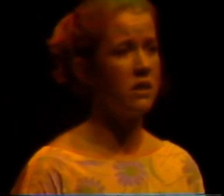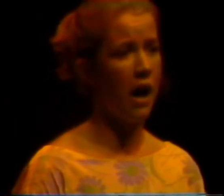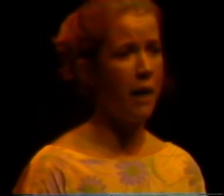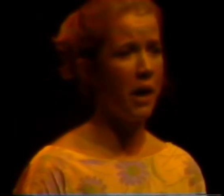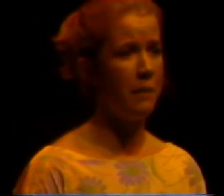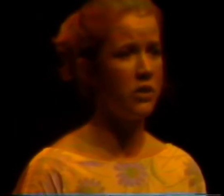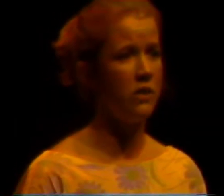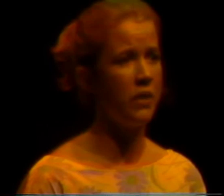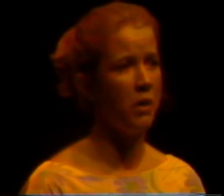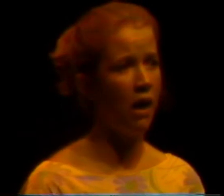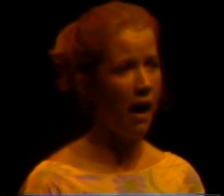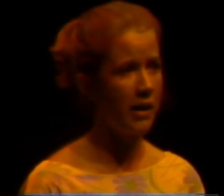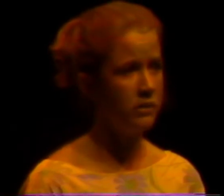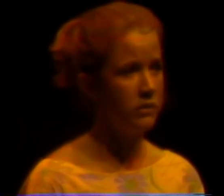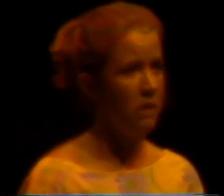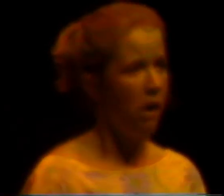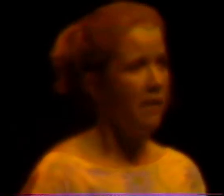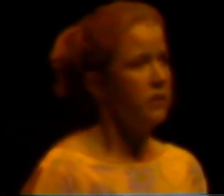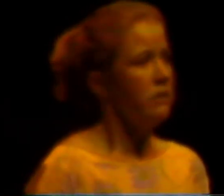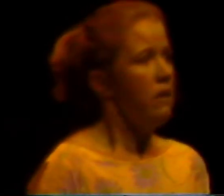time, I observed them a lot.